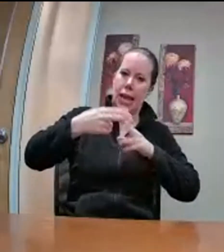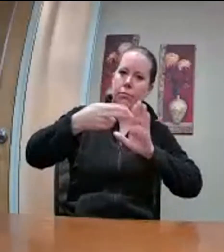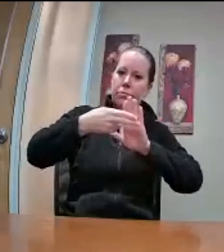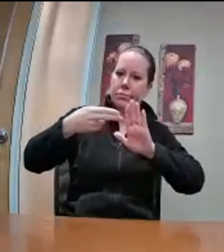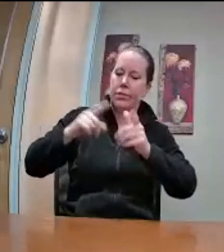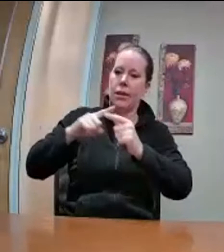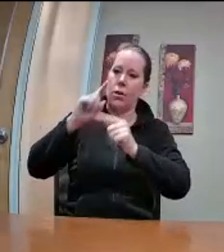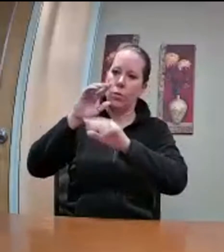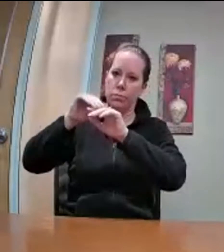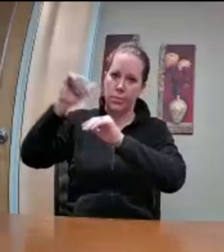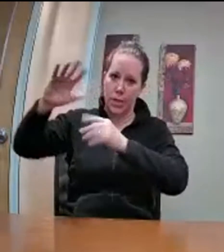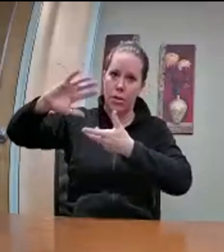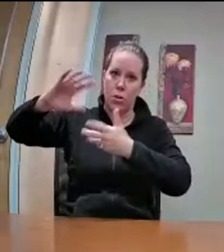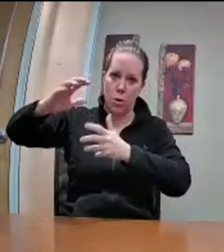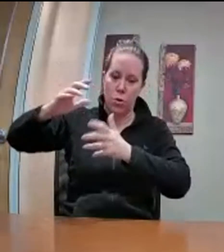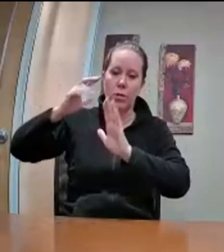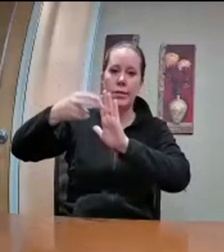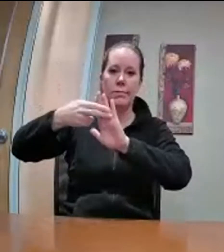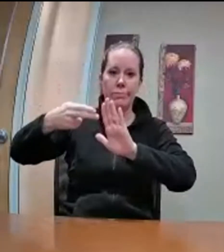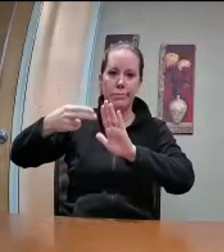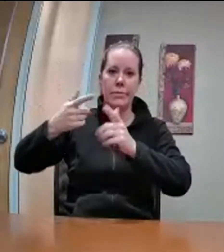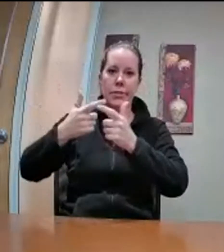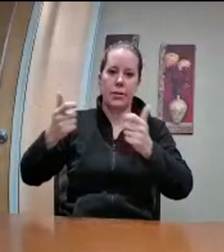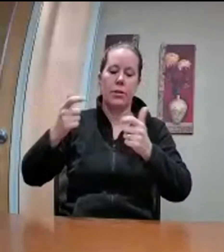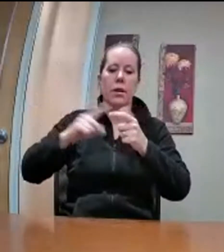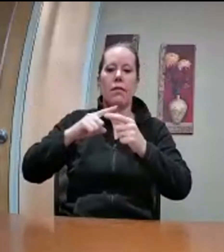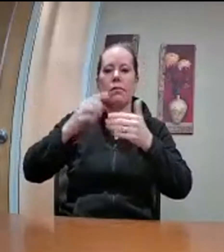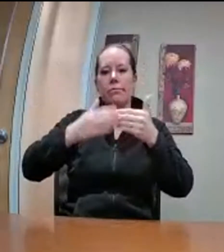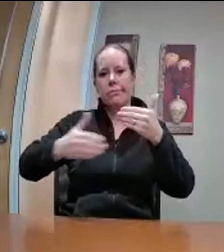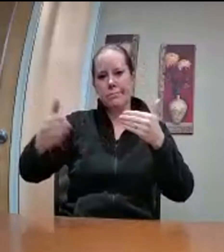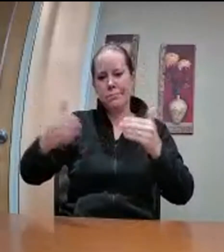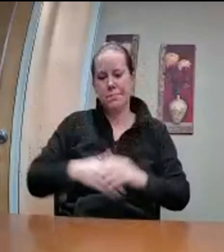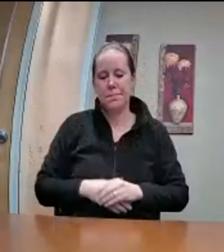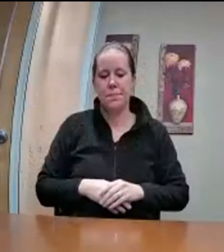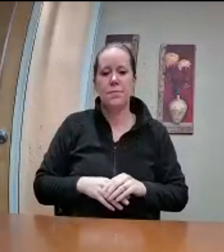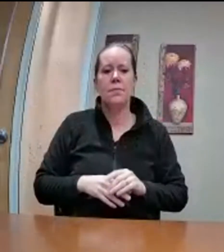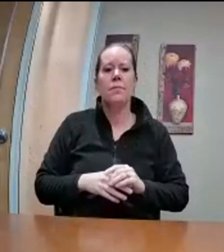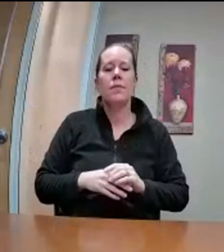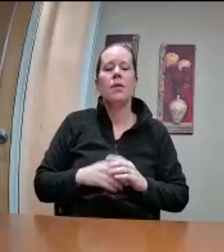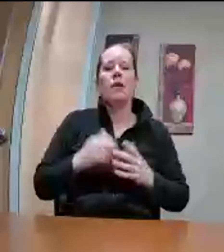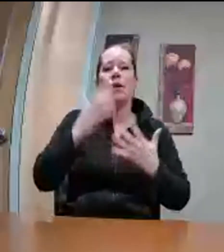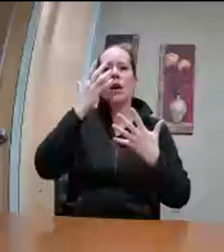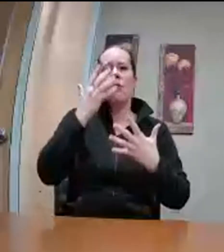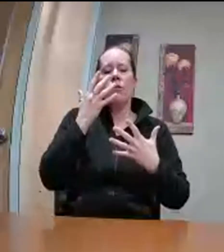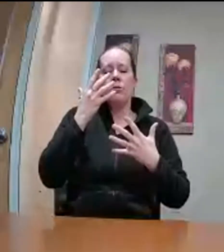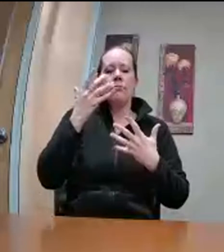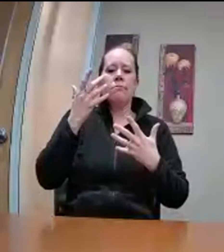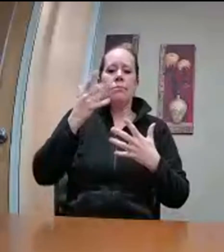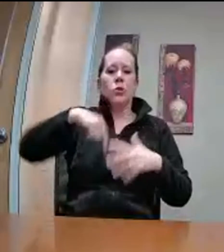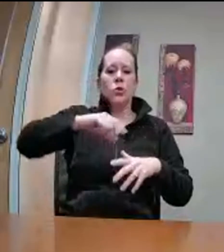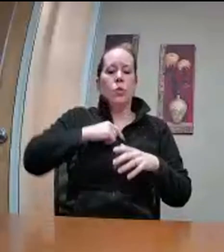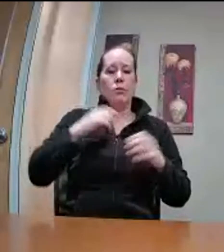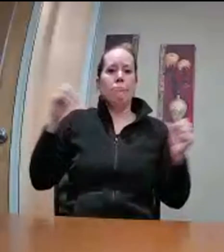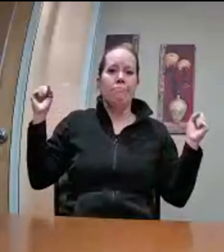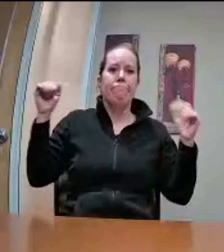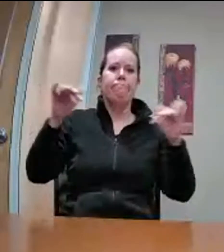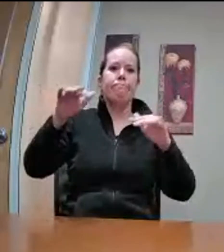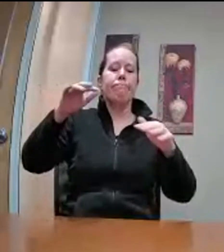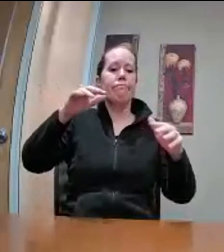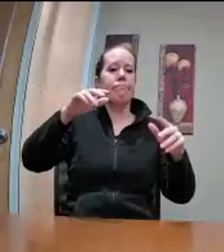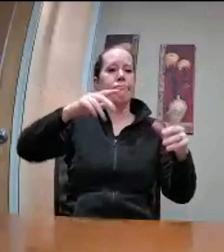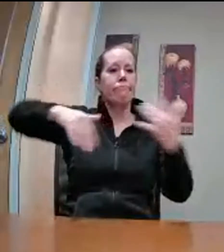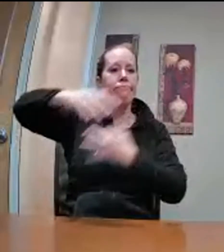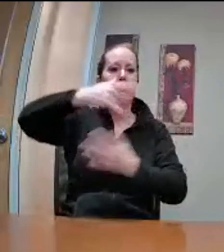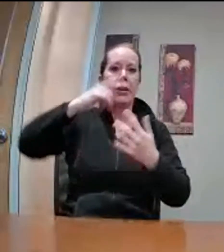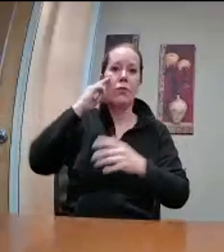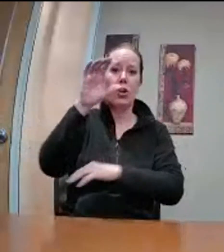So unfortunately, we're still not able to gather for our regular Christmas parties that we always have. So we have planned a couple of